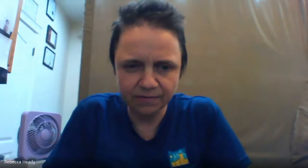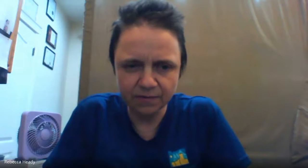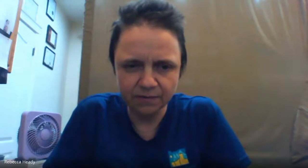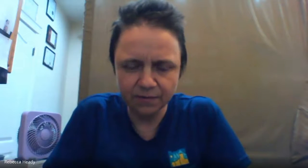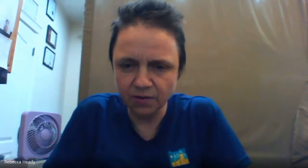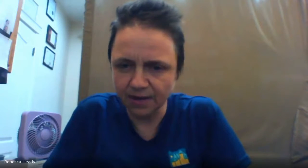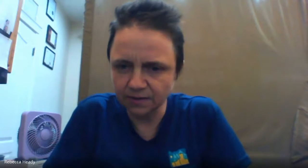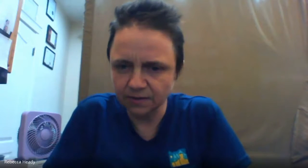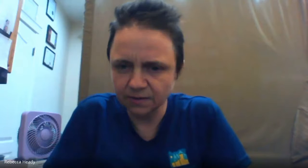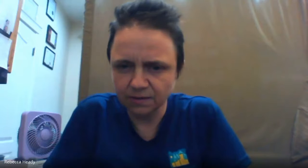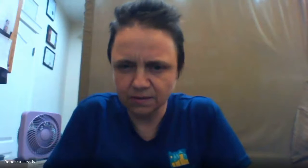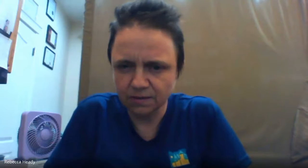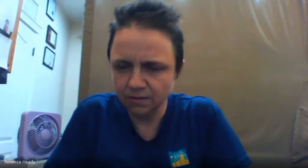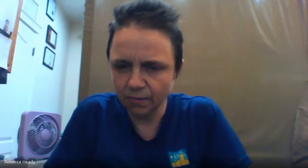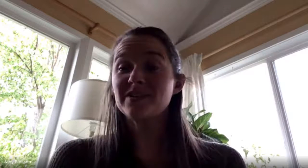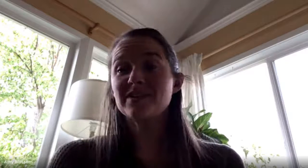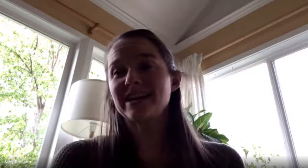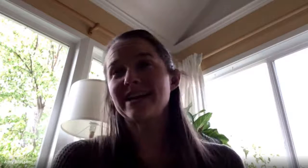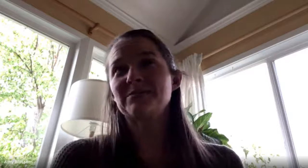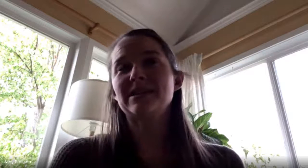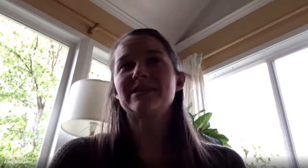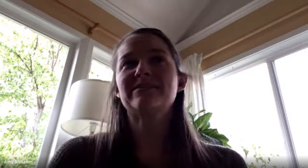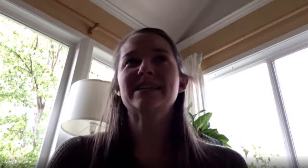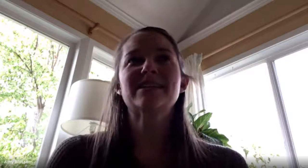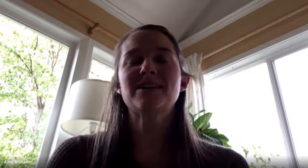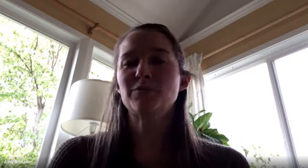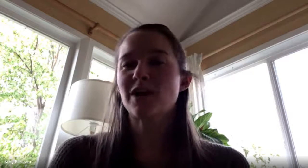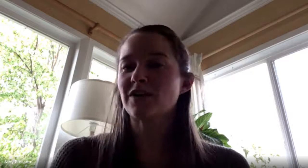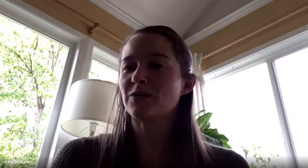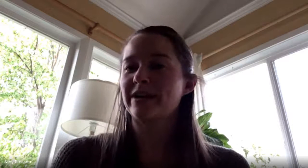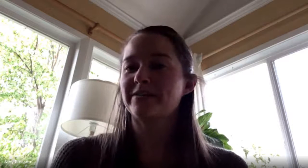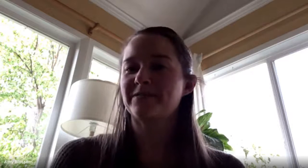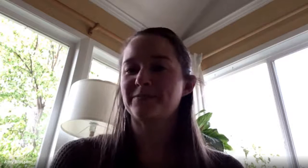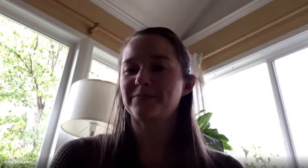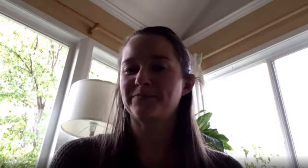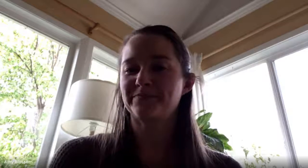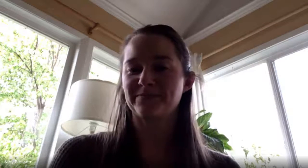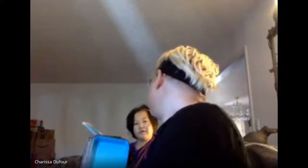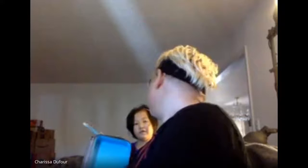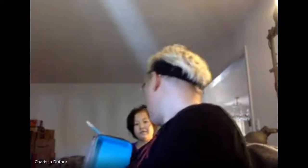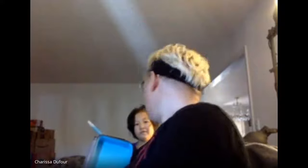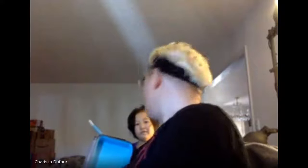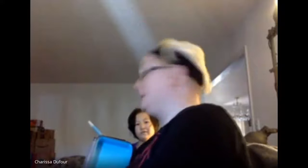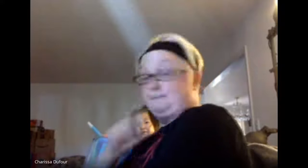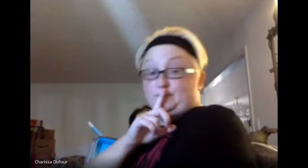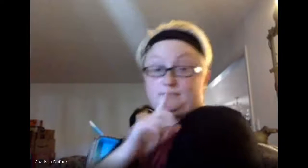for you guys? They're okay. We live like a block away from house is okay,